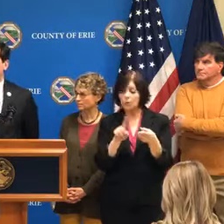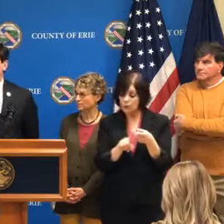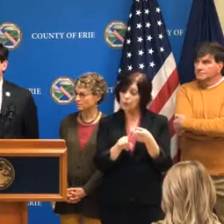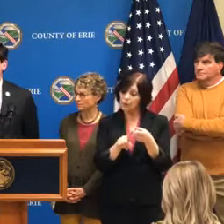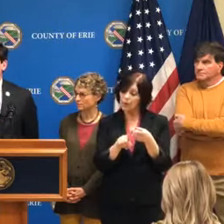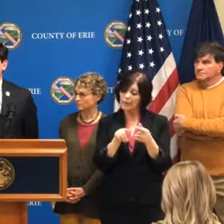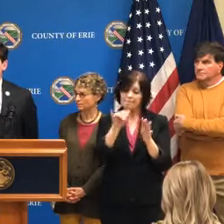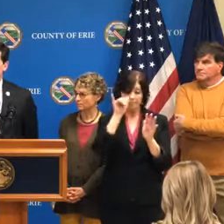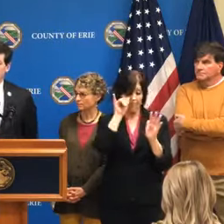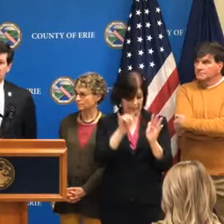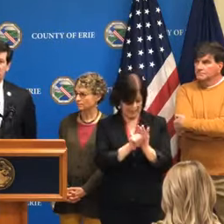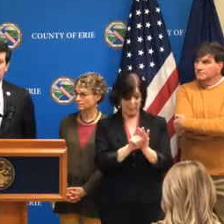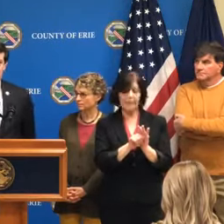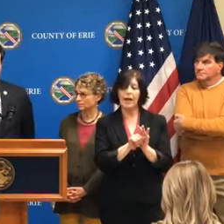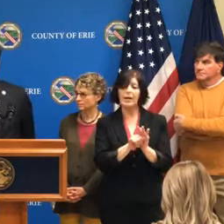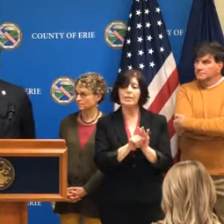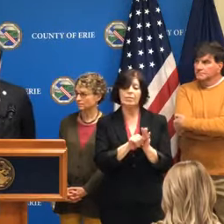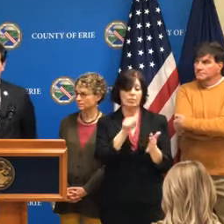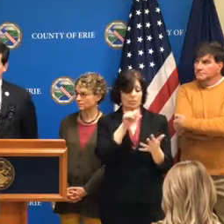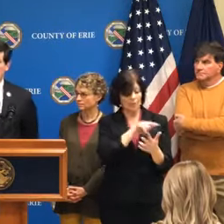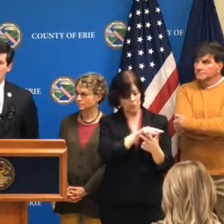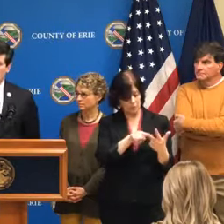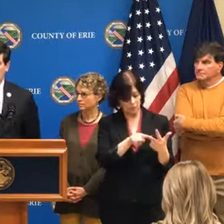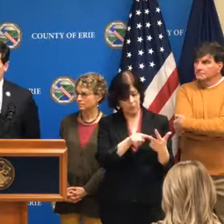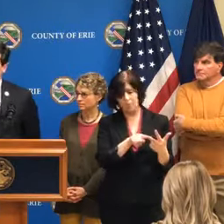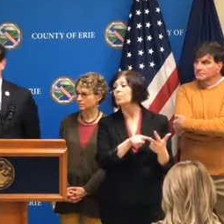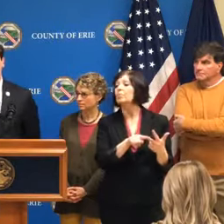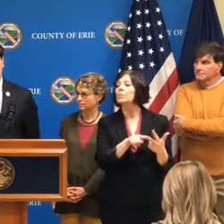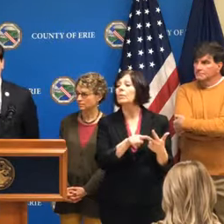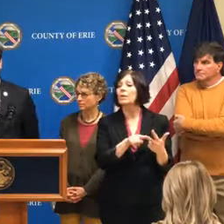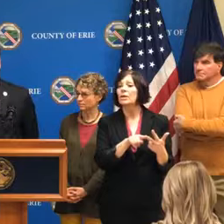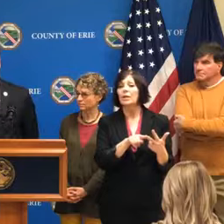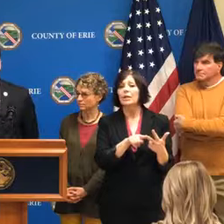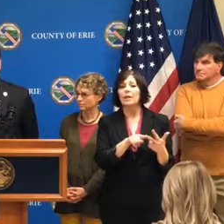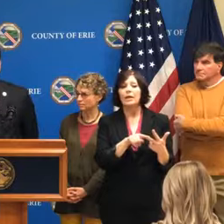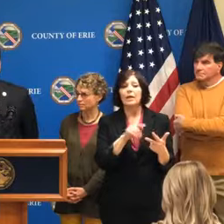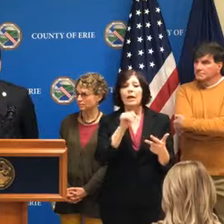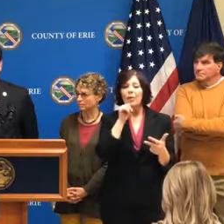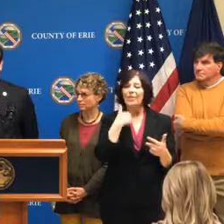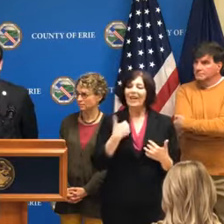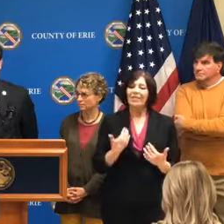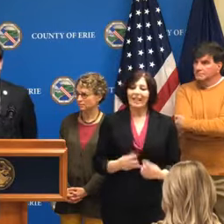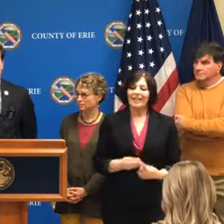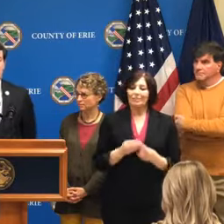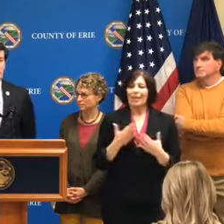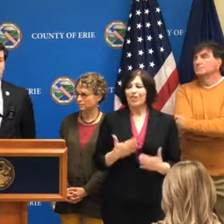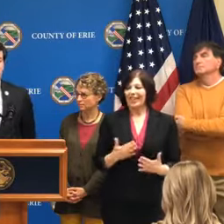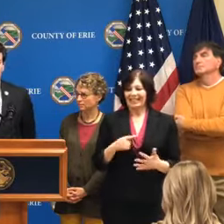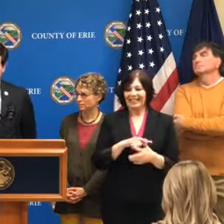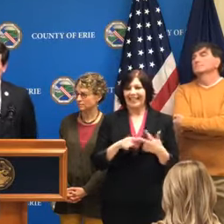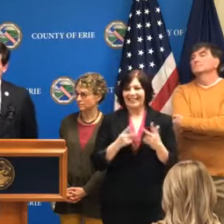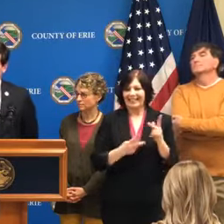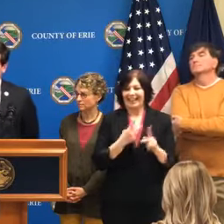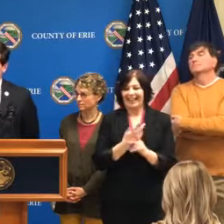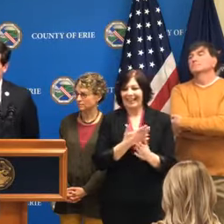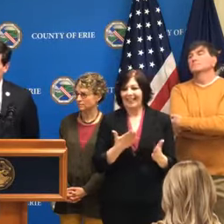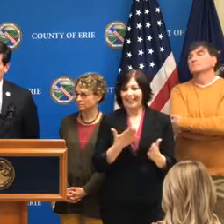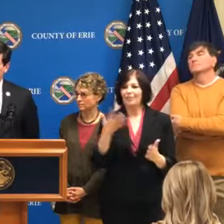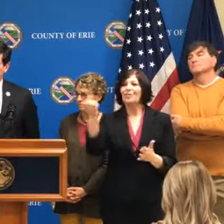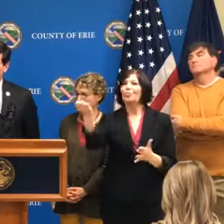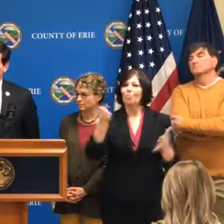our epidemiologists and the other staff that have been assigned. Nurses have been brought in. We don't have a lot of epidemiologists, but others have been brought in